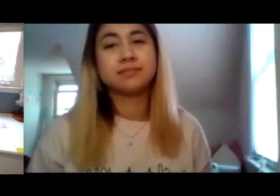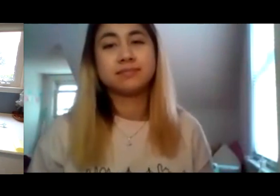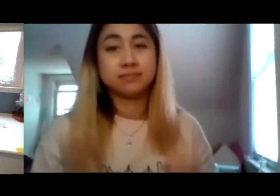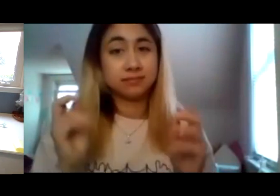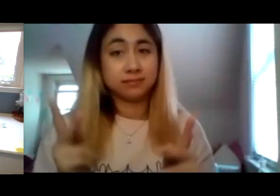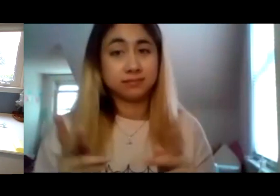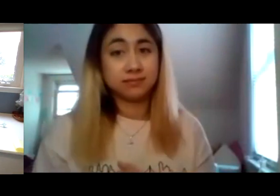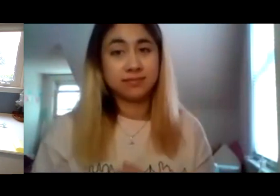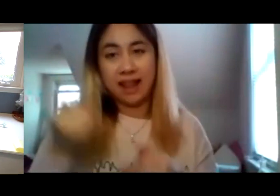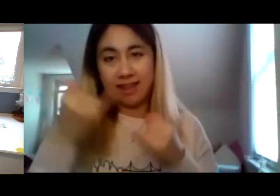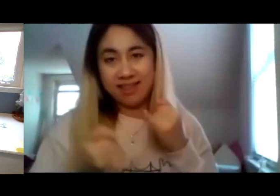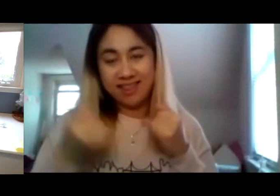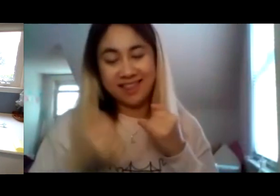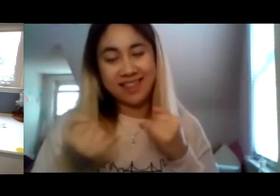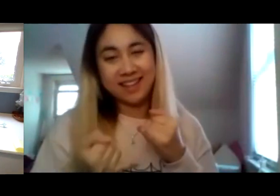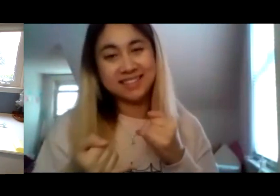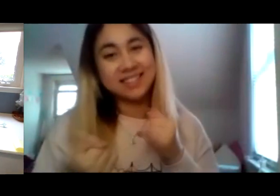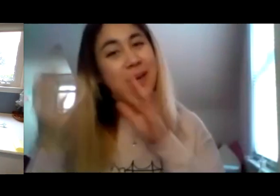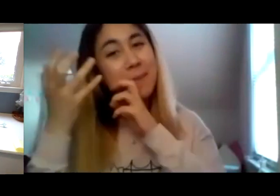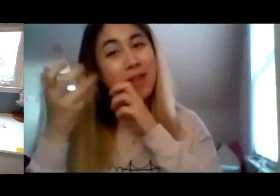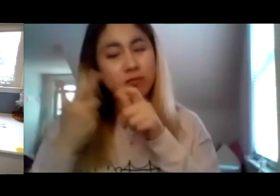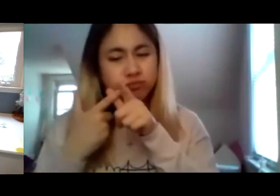Okay, and our last piece, we sprint.